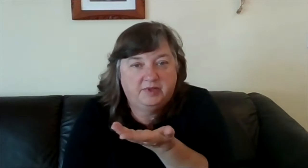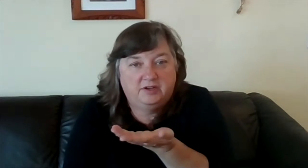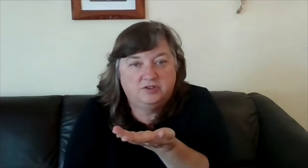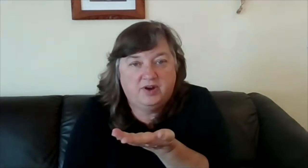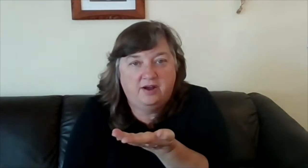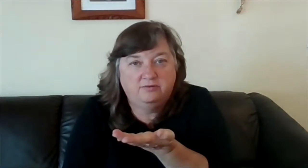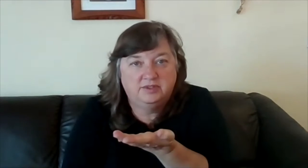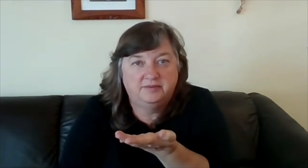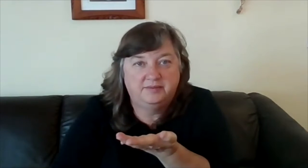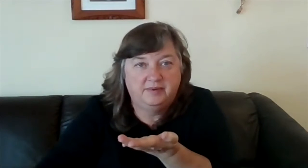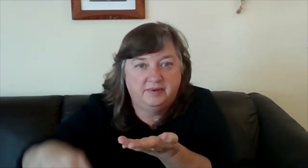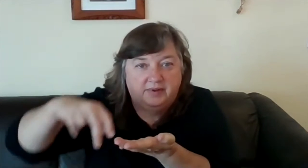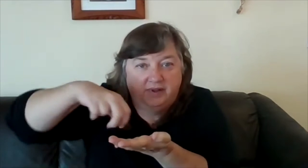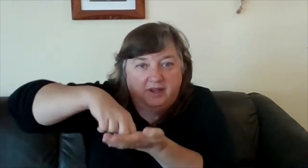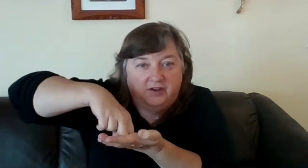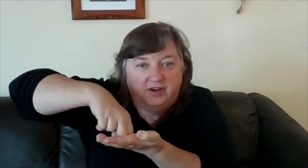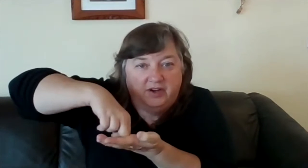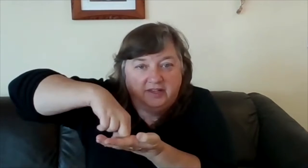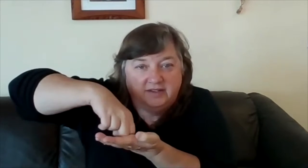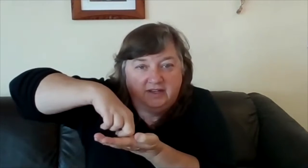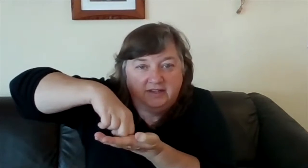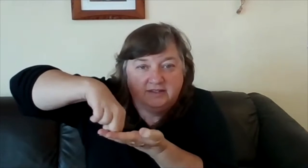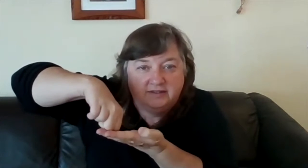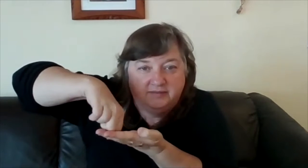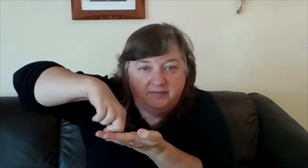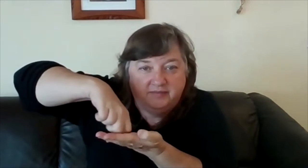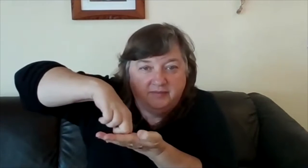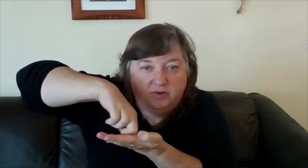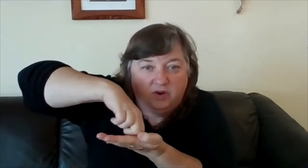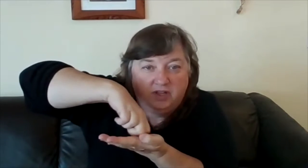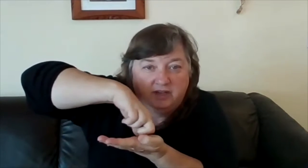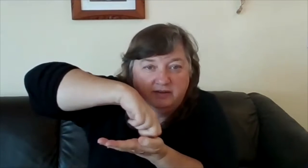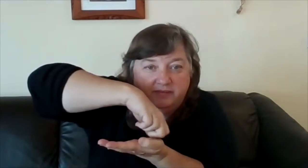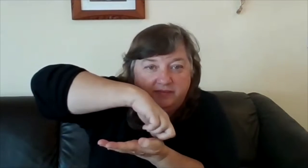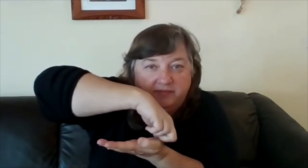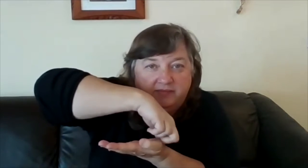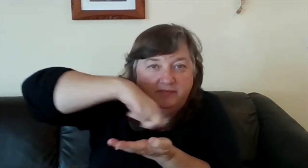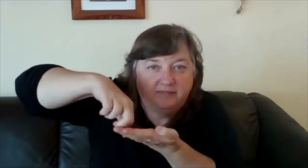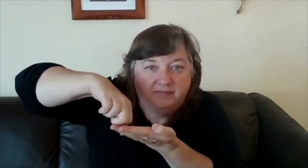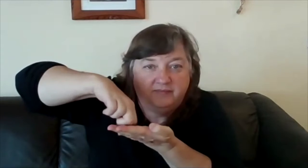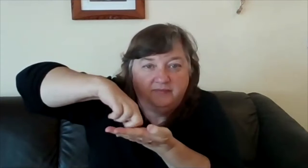Here's your ground. You're on your hands and knees. Crawling.